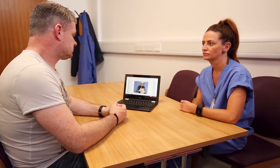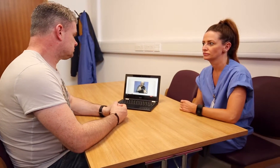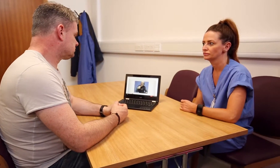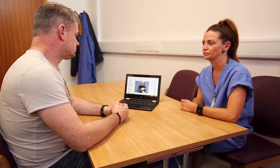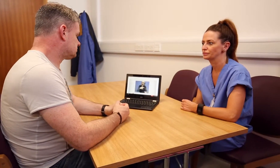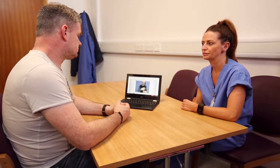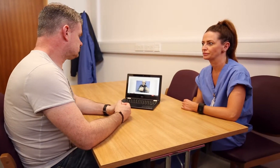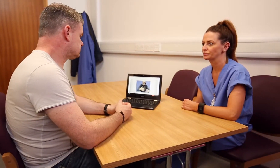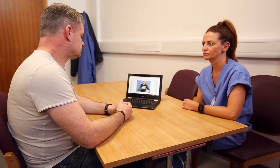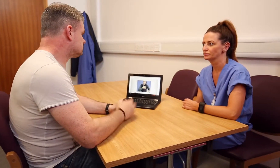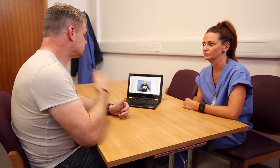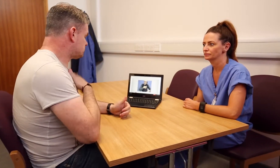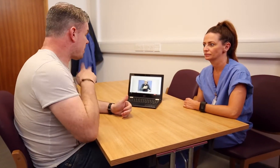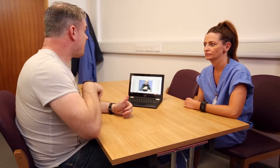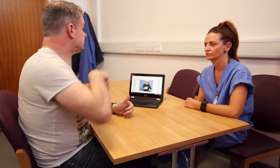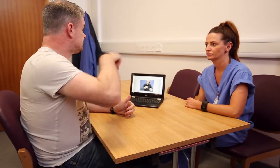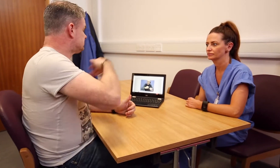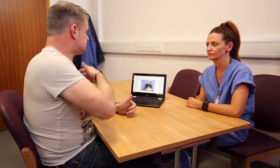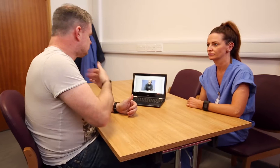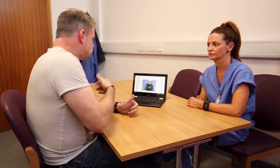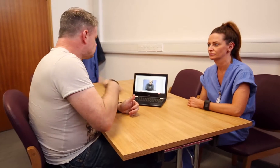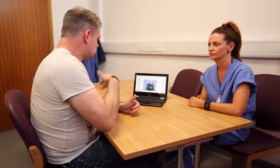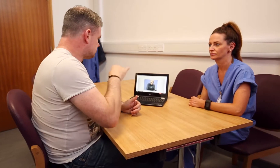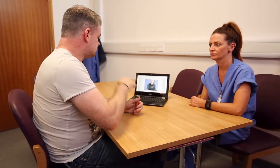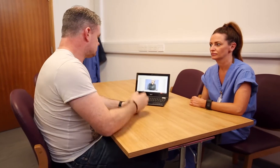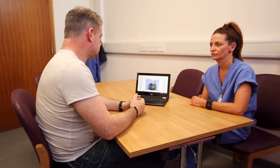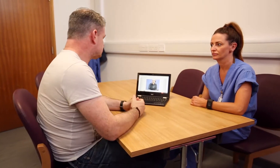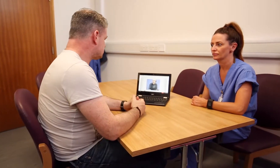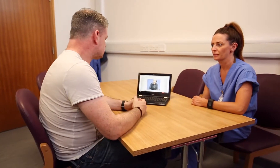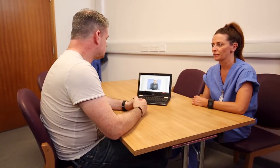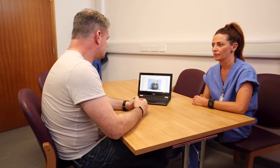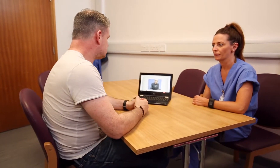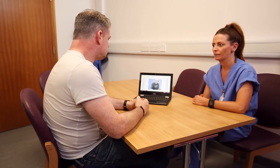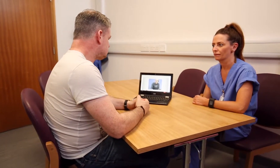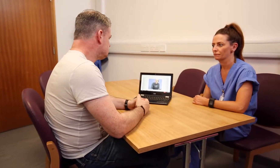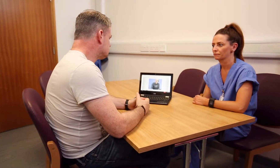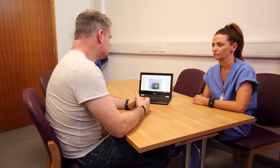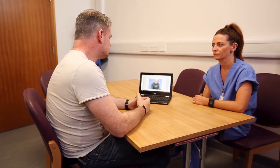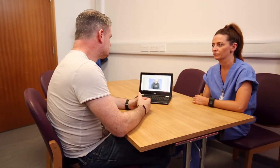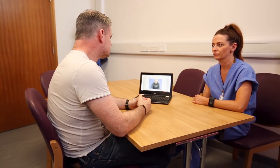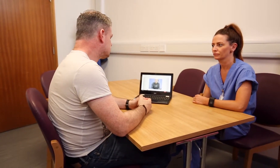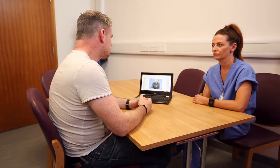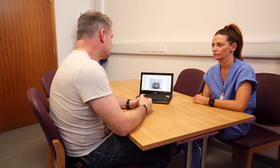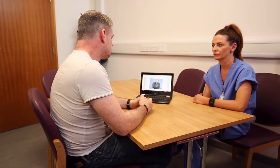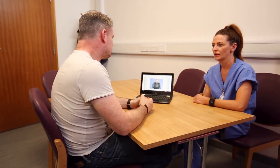and communicate with your patient. Check StaffNet's interpreting page to find out where you can access the service.